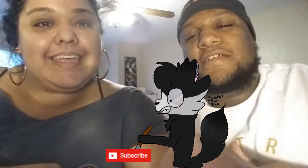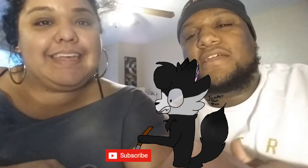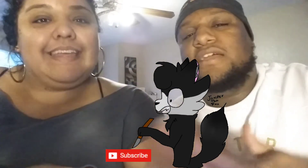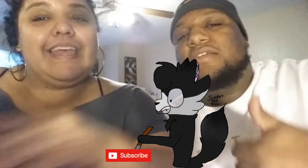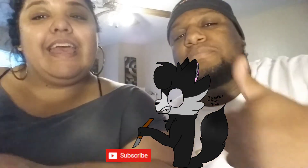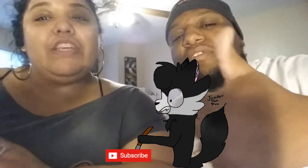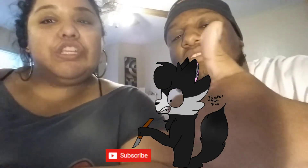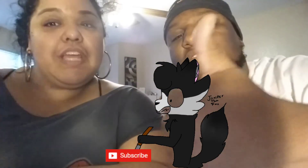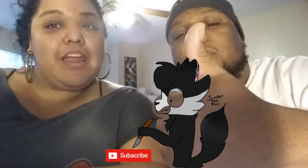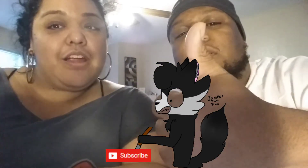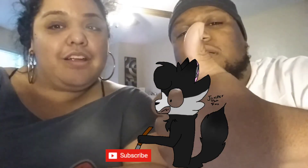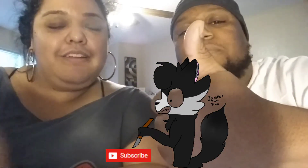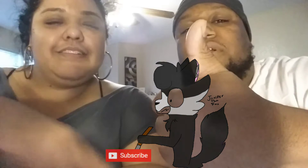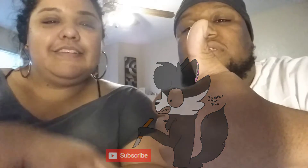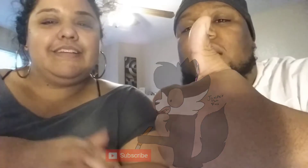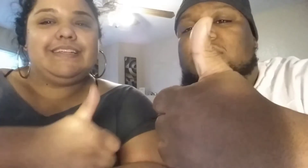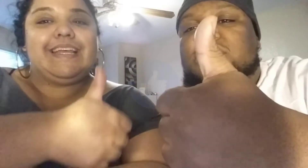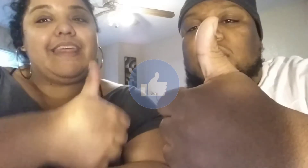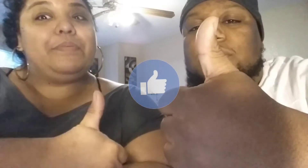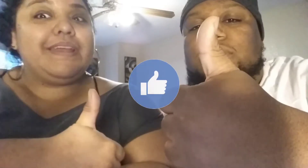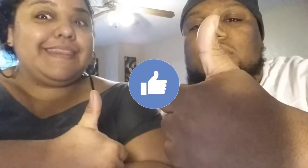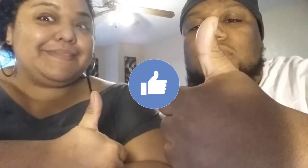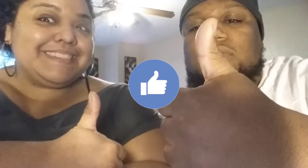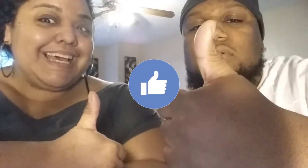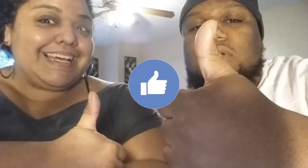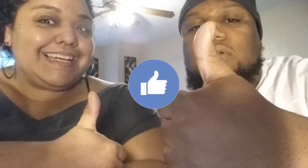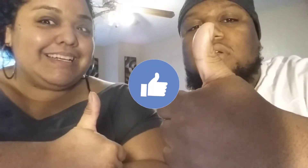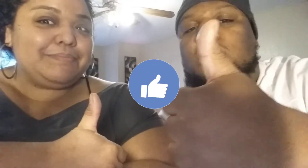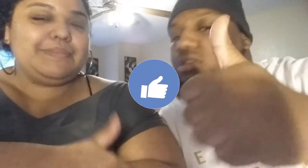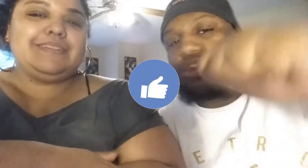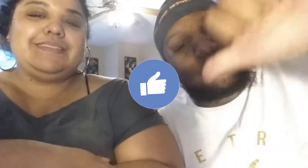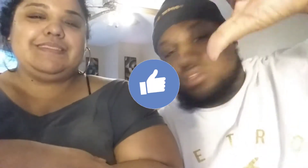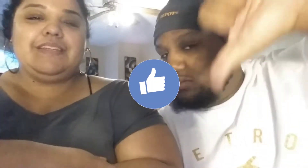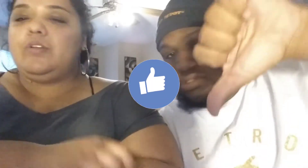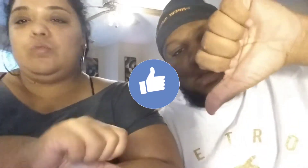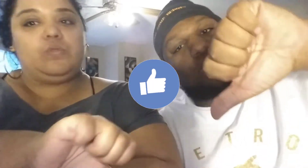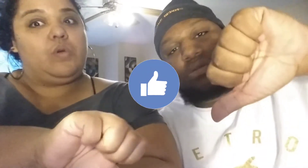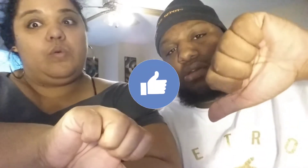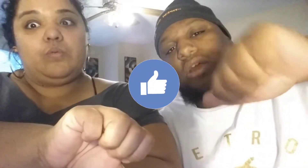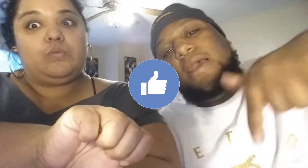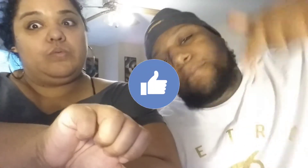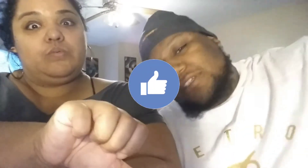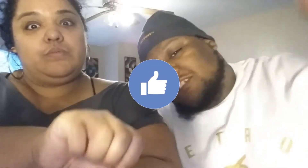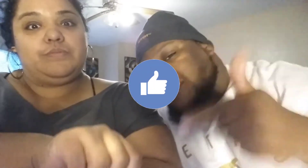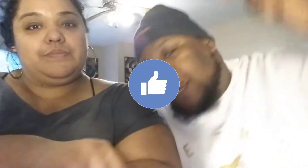Like. And share. Put a thumbs up. And put a thumbs up. Don't thumbs down. No. But